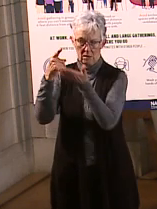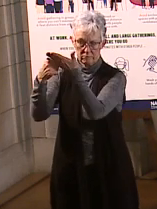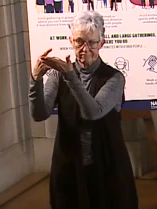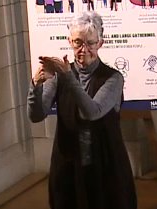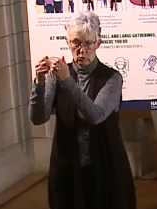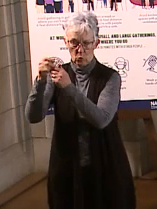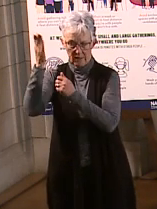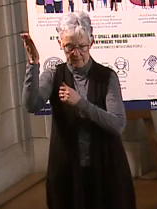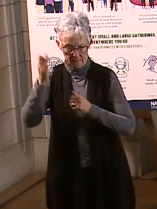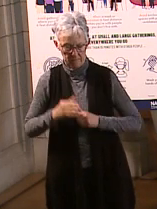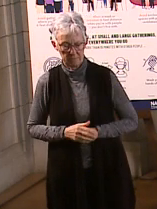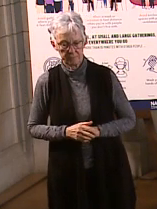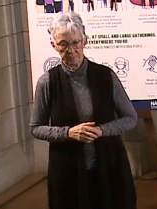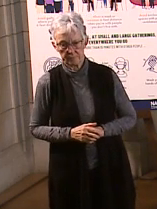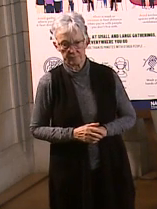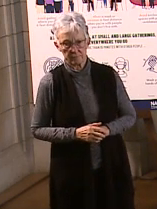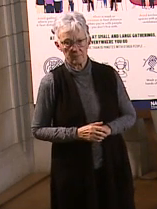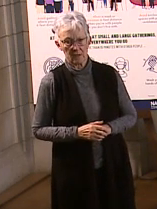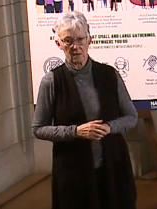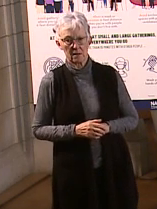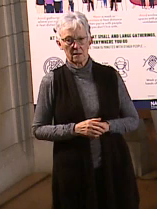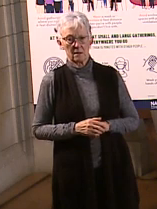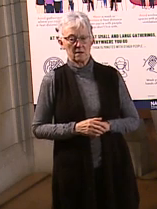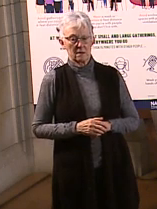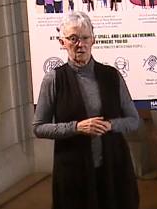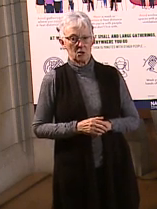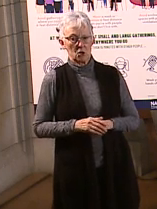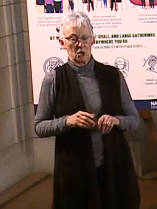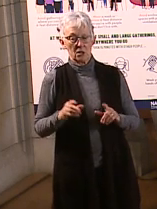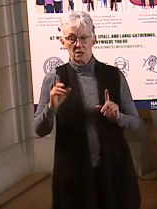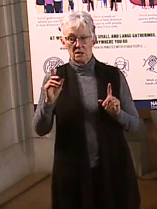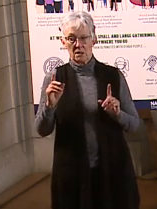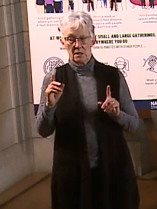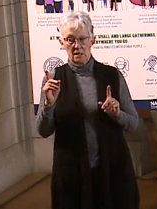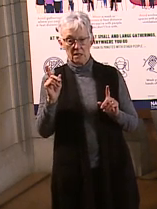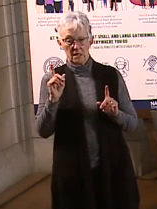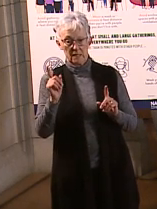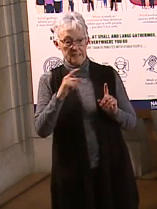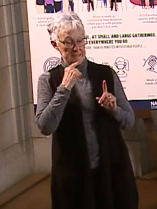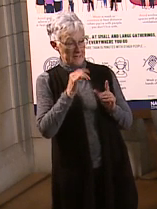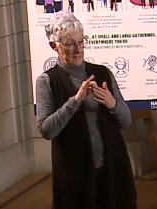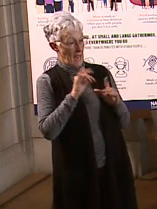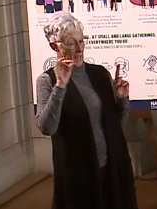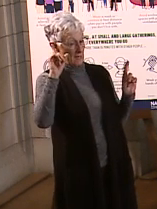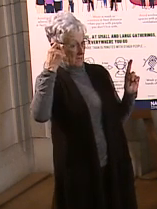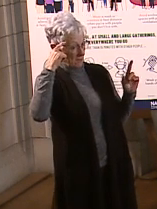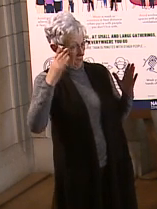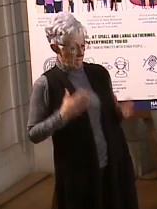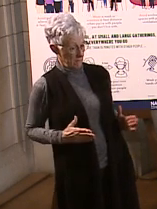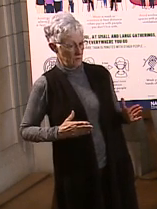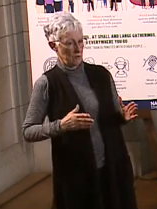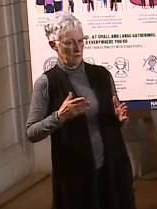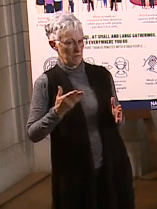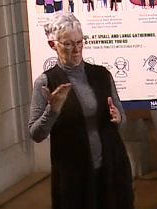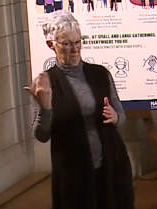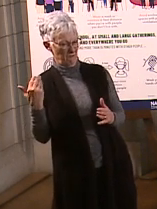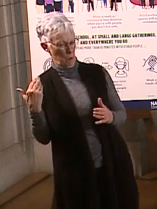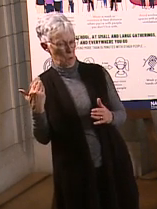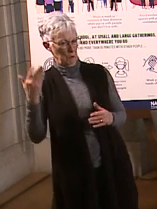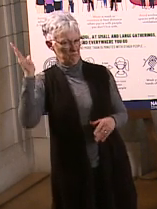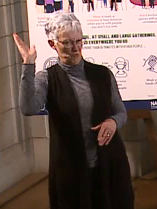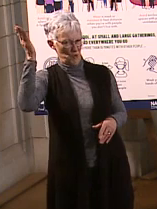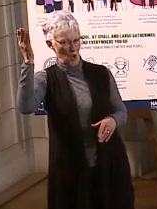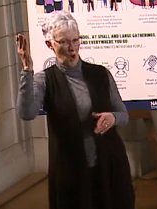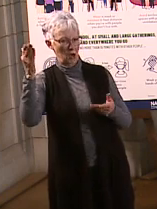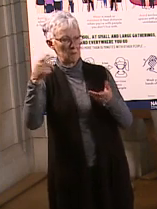News Channel Nebraska. During his State of the State address, the governor said that if the legislature doesn't enact property tax